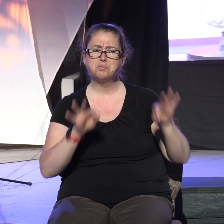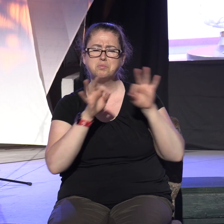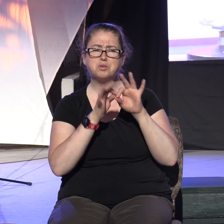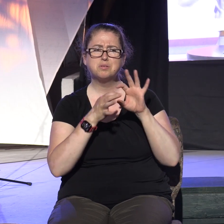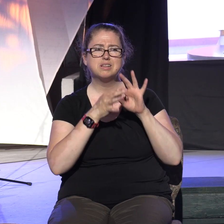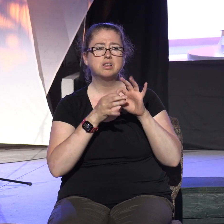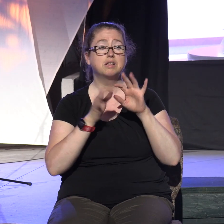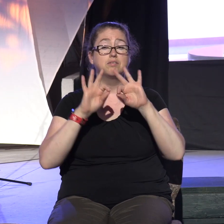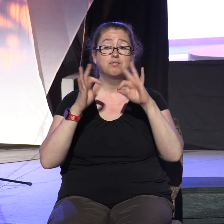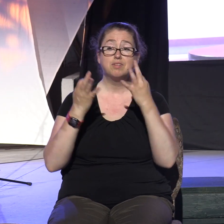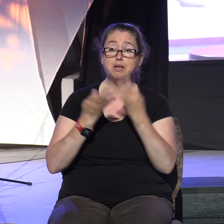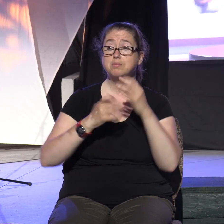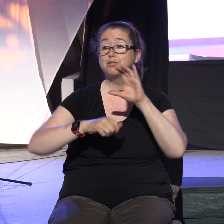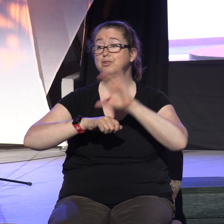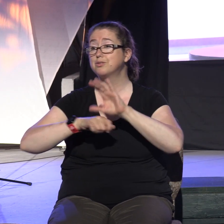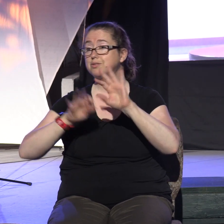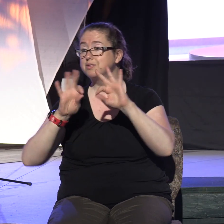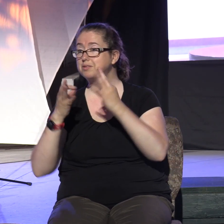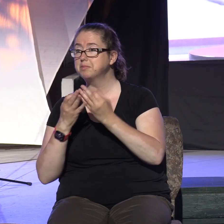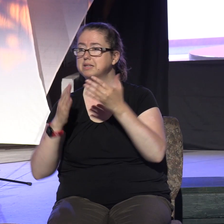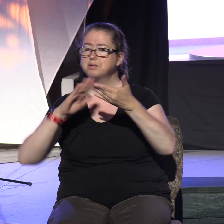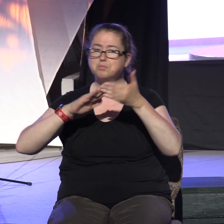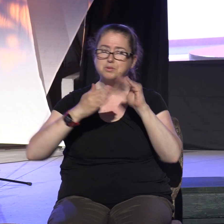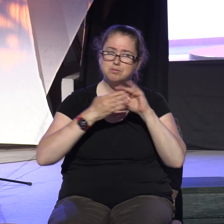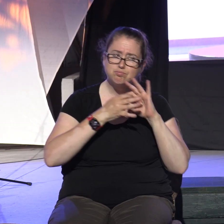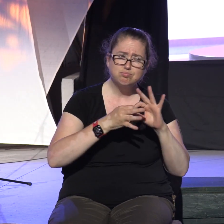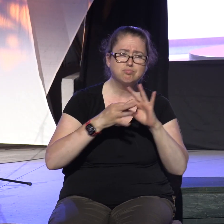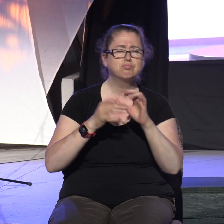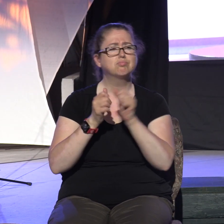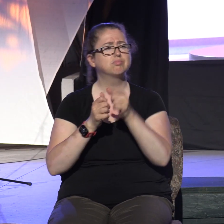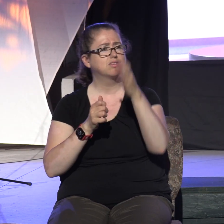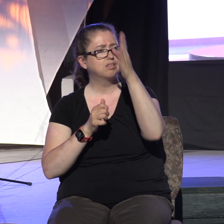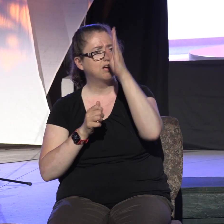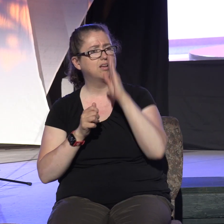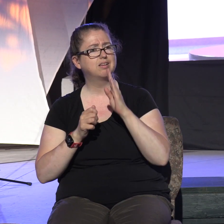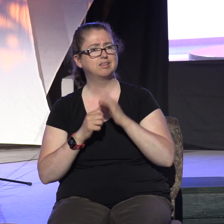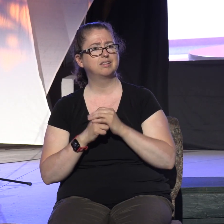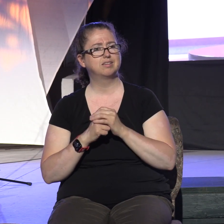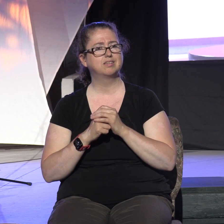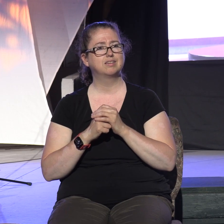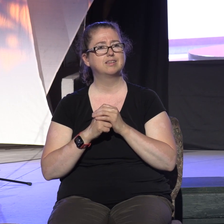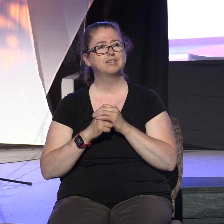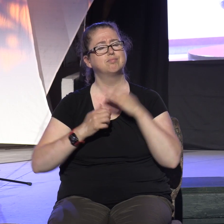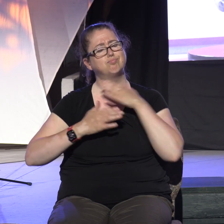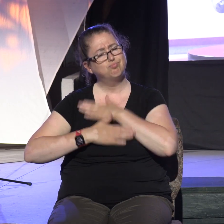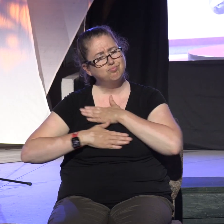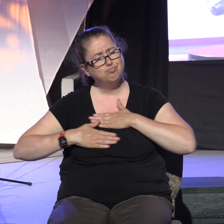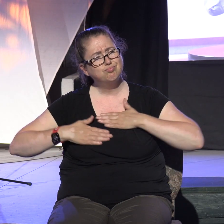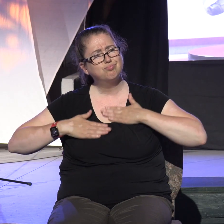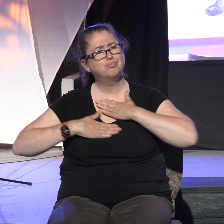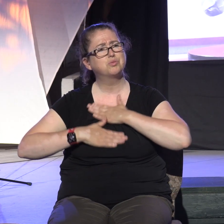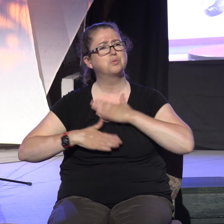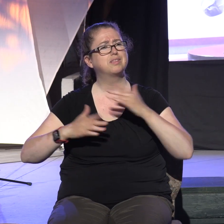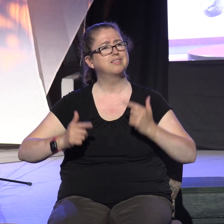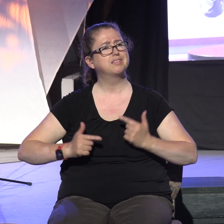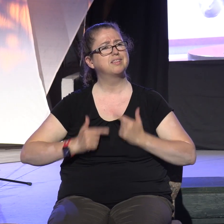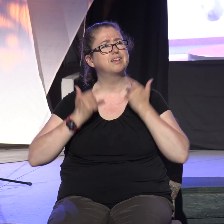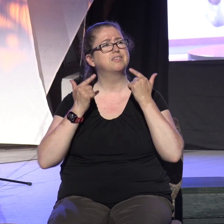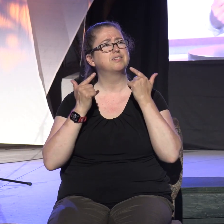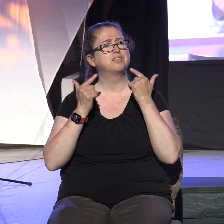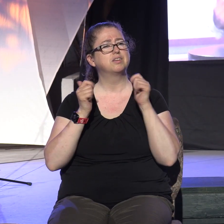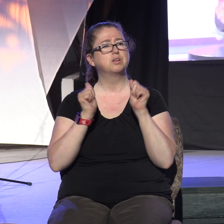life with the people that you love all the days of this meaningless life, because nothing